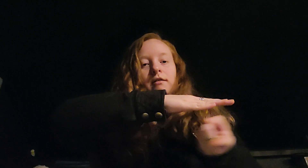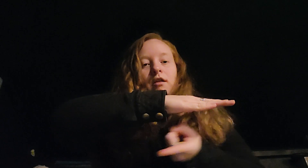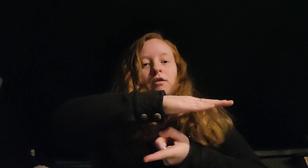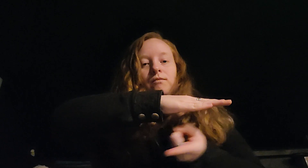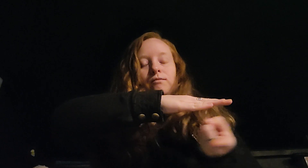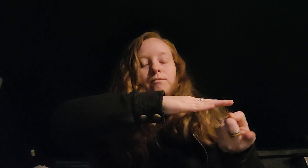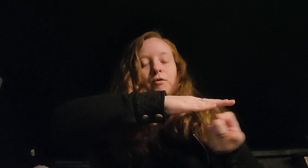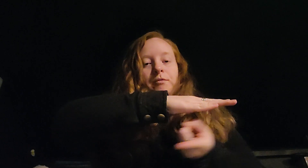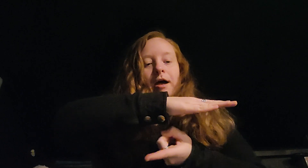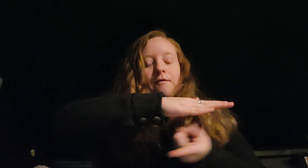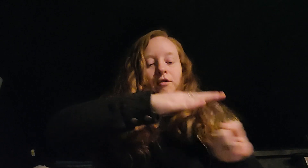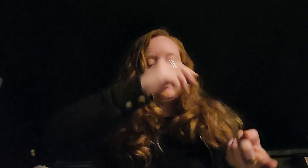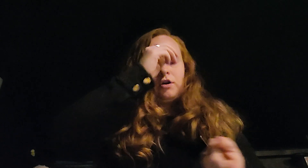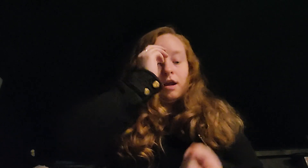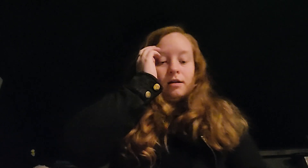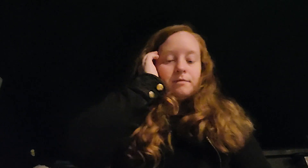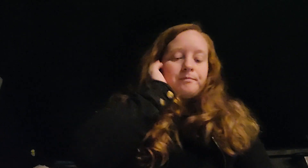like move it back and forth under your hand.